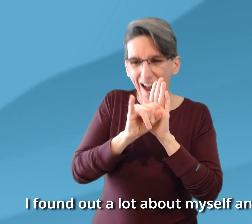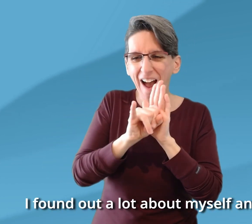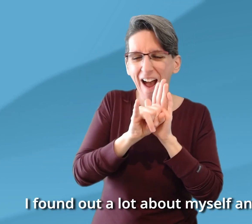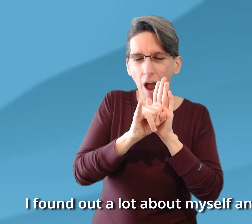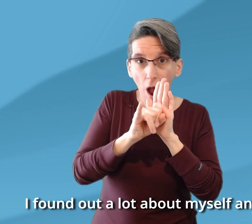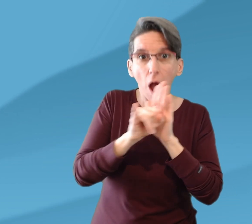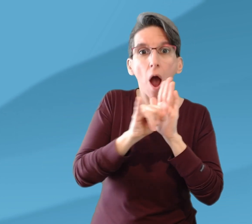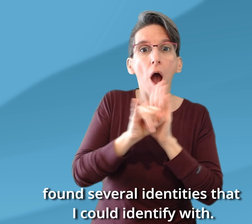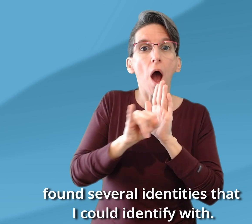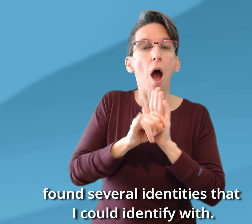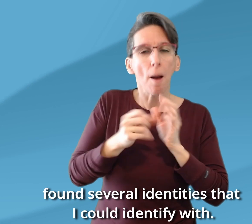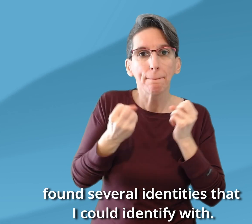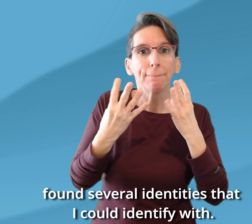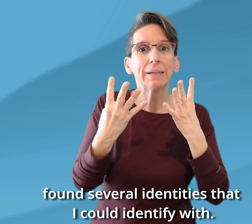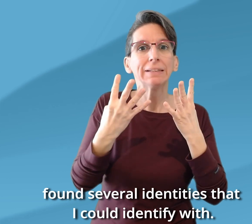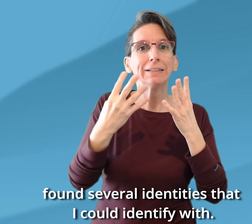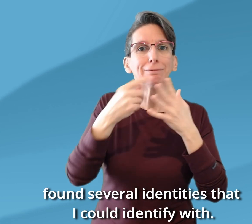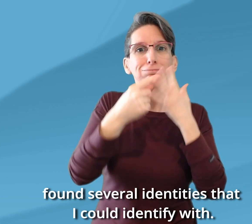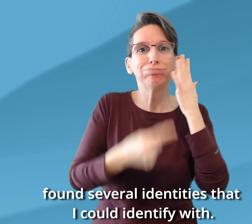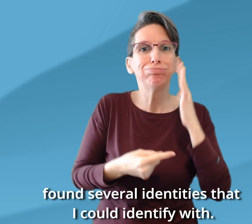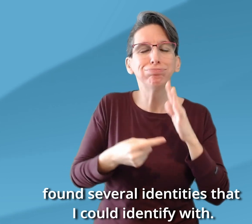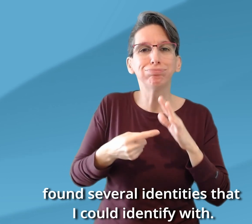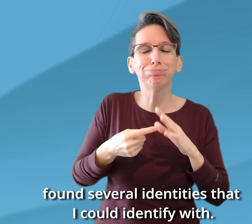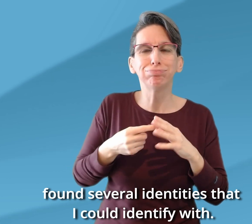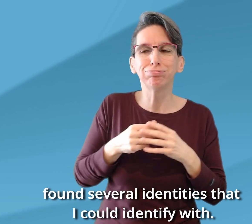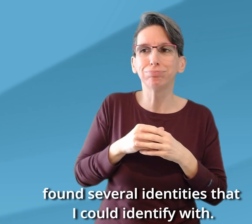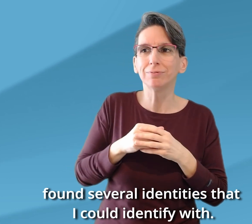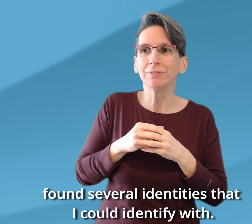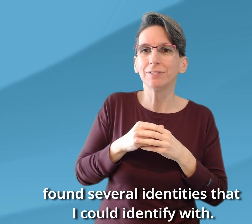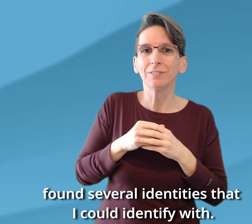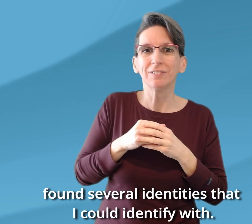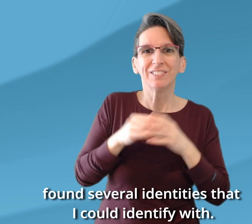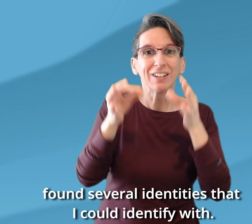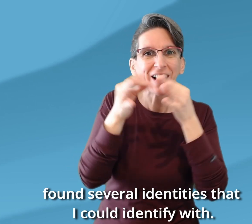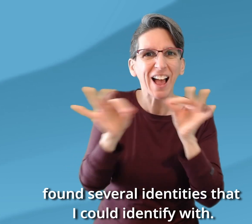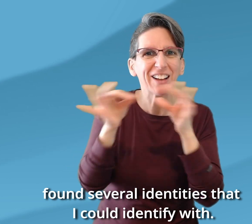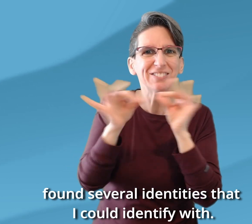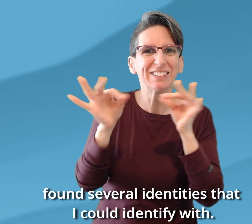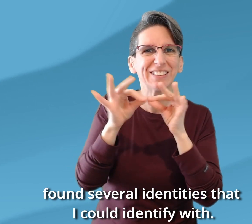I found out a lot about myself and found several identities that I could identify with.